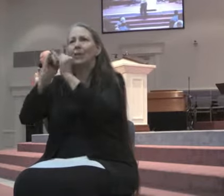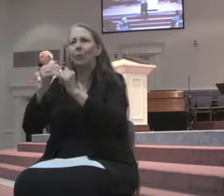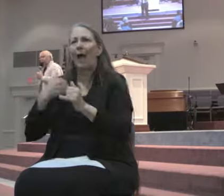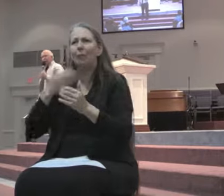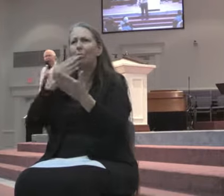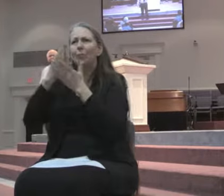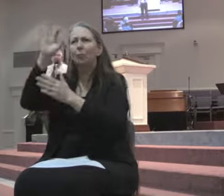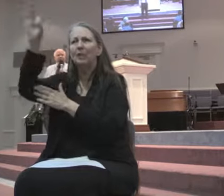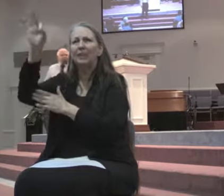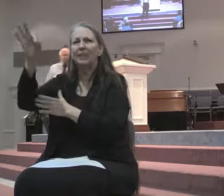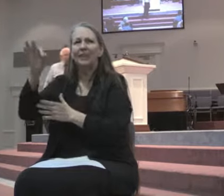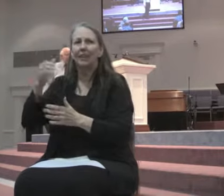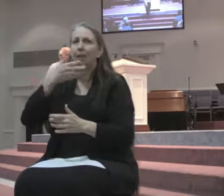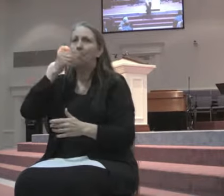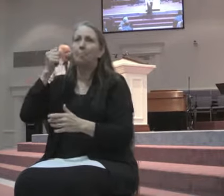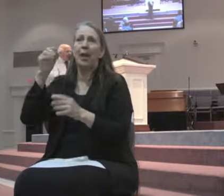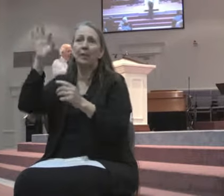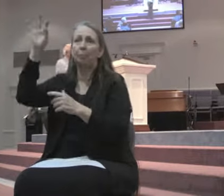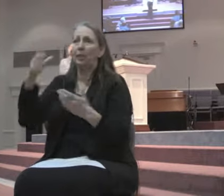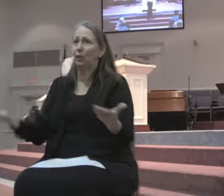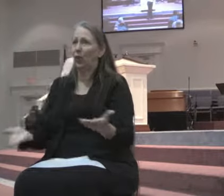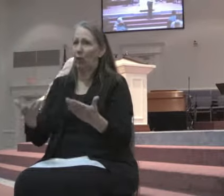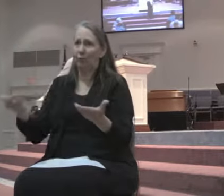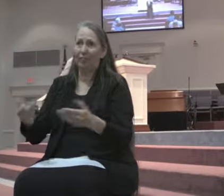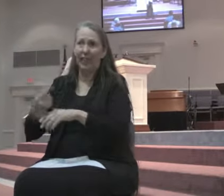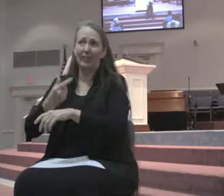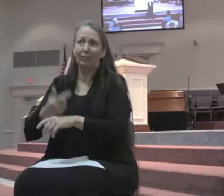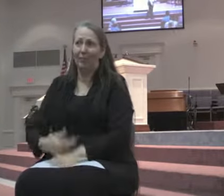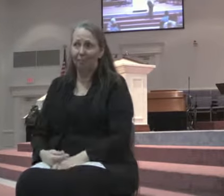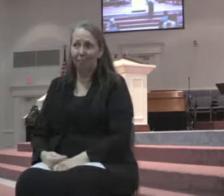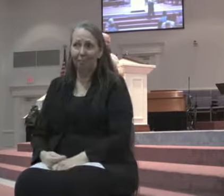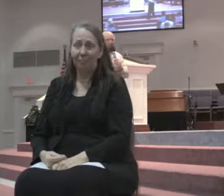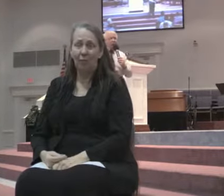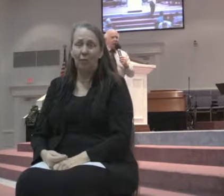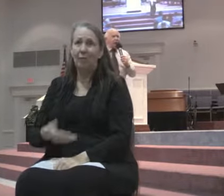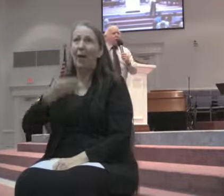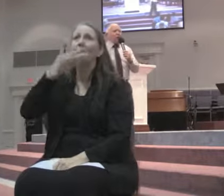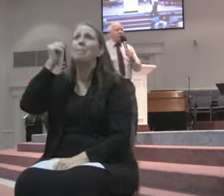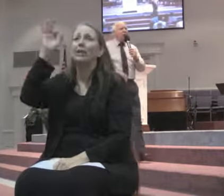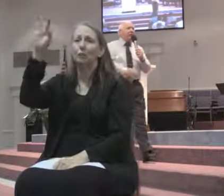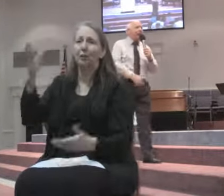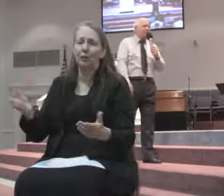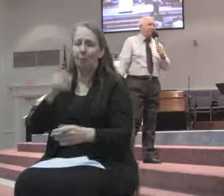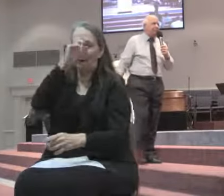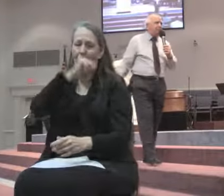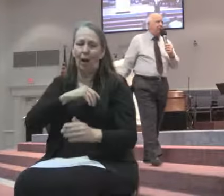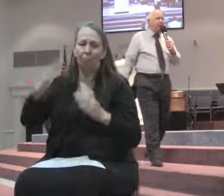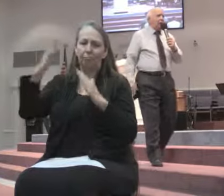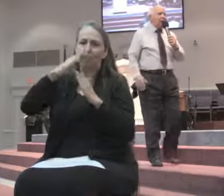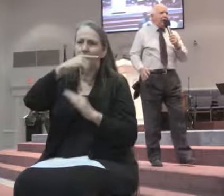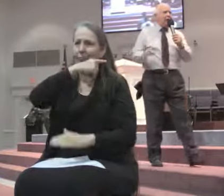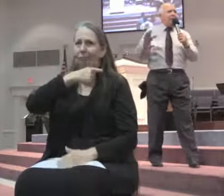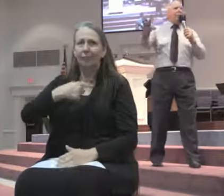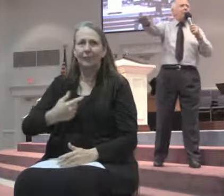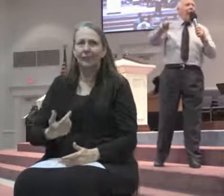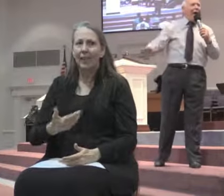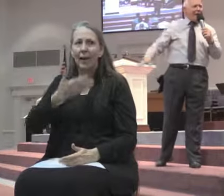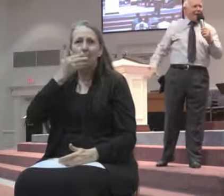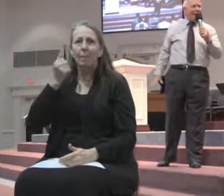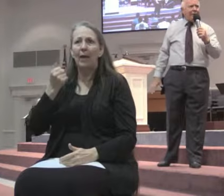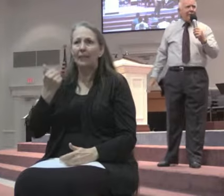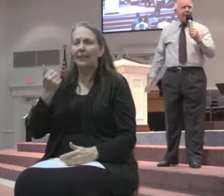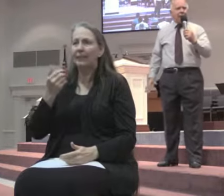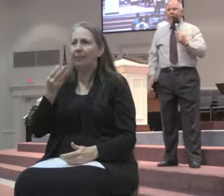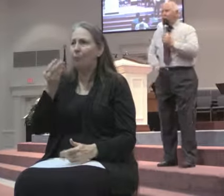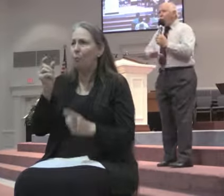preaching. You've had some of the best preachers at Pentecost come through this pulpit right here. Pastor is one of the top. You've had the best